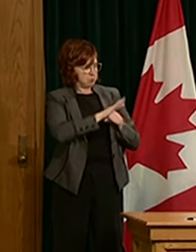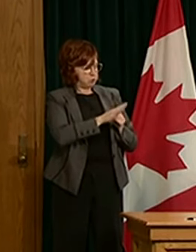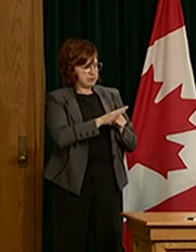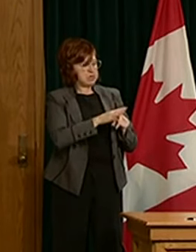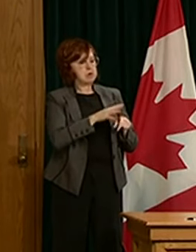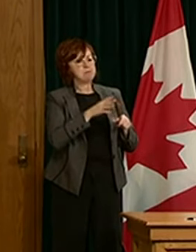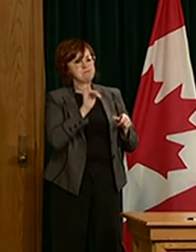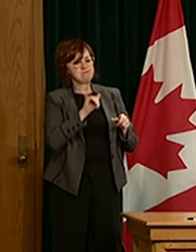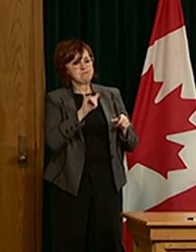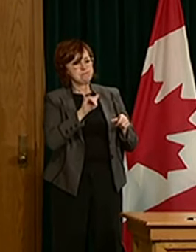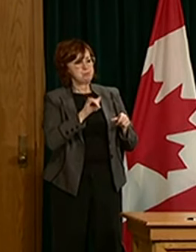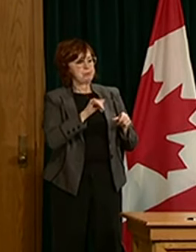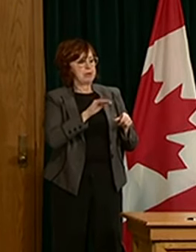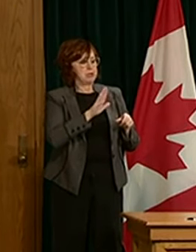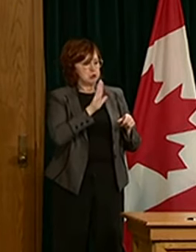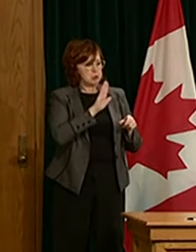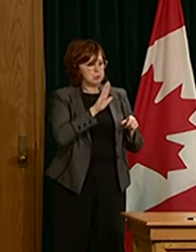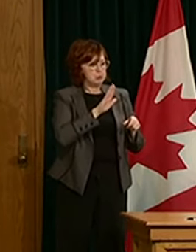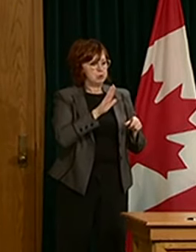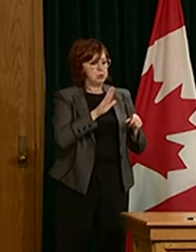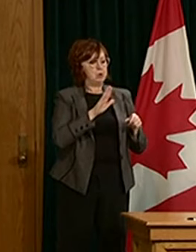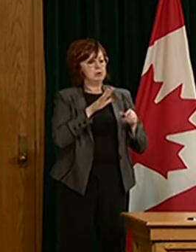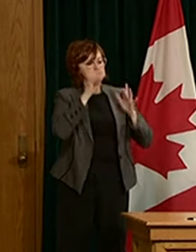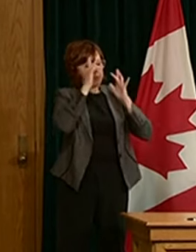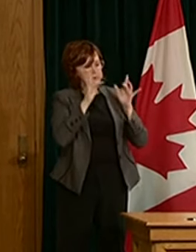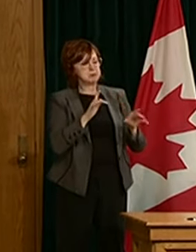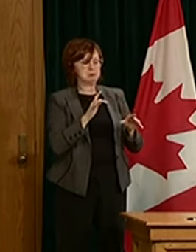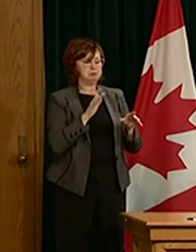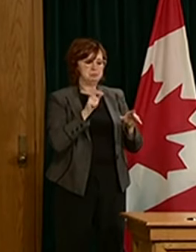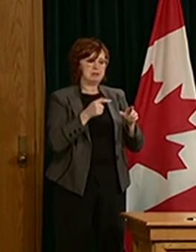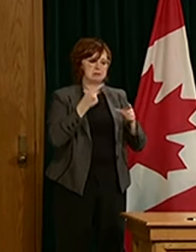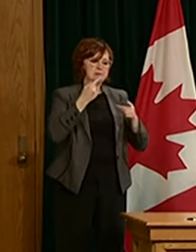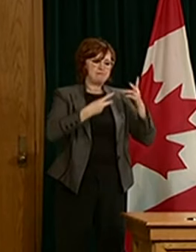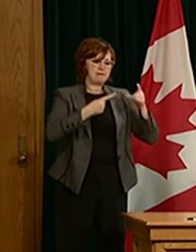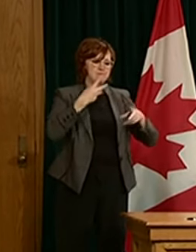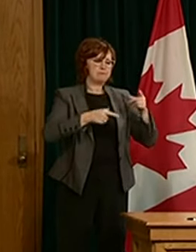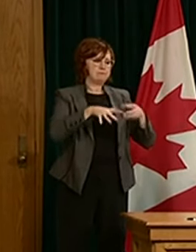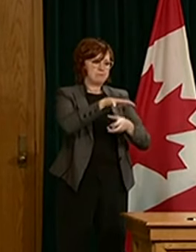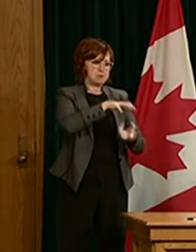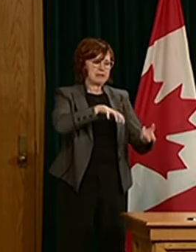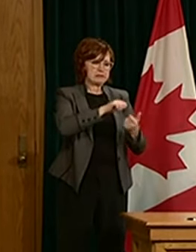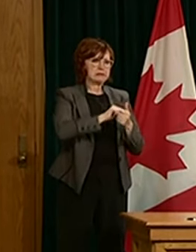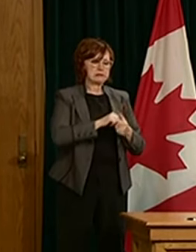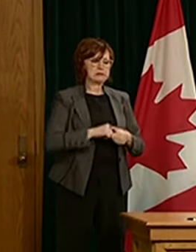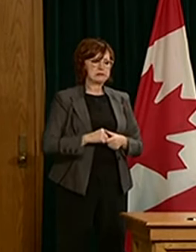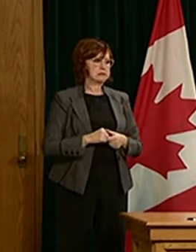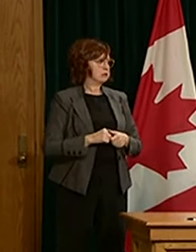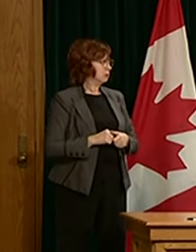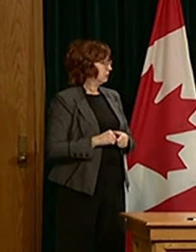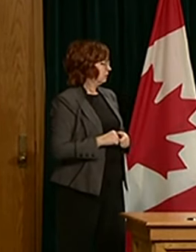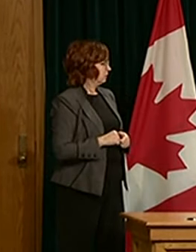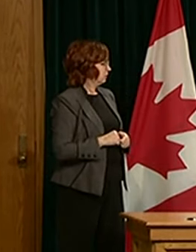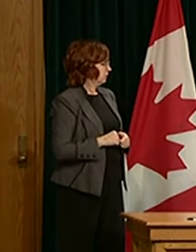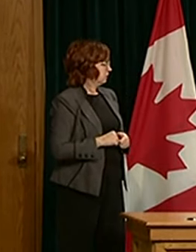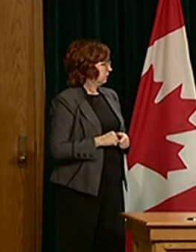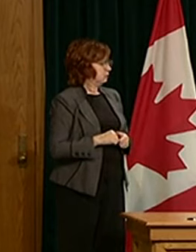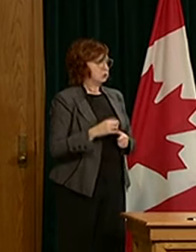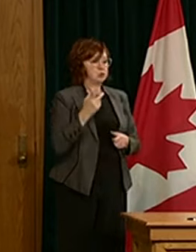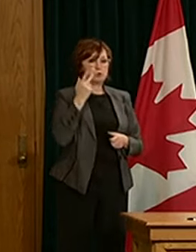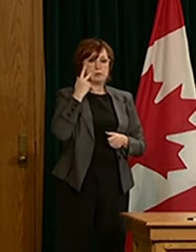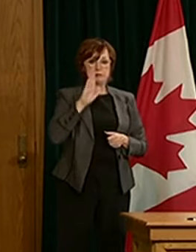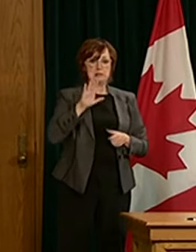transitioned to COVID-19 designated hospitals. The bottom of the table provides I guess